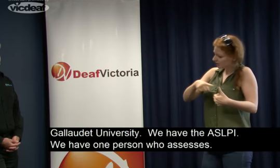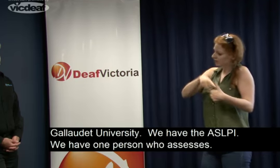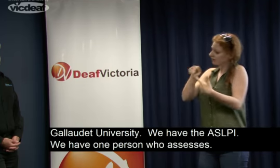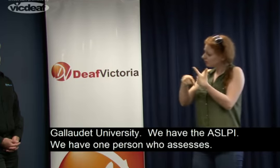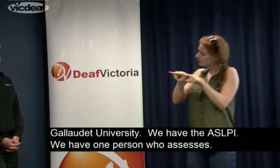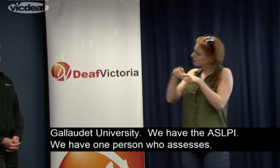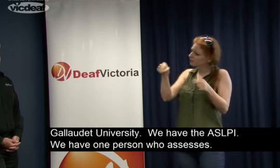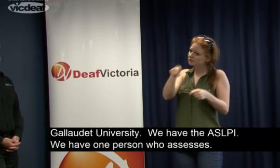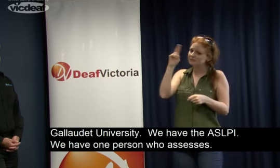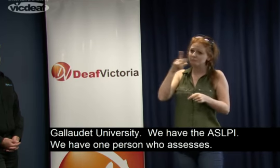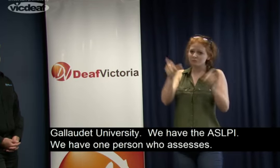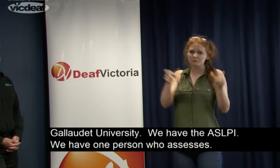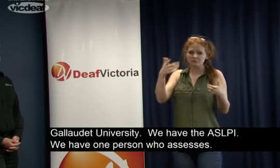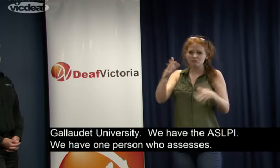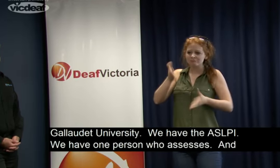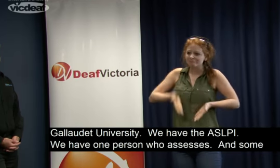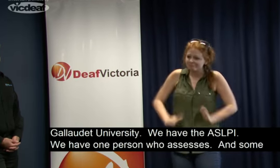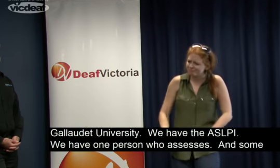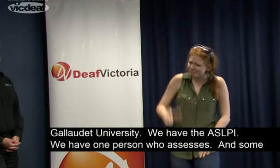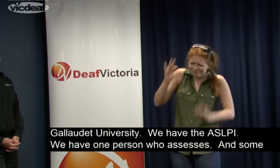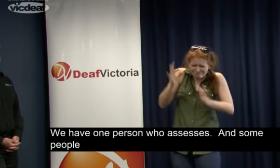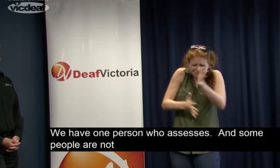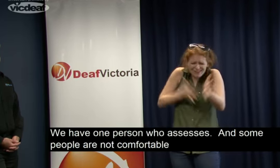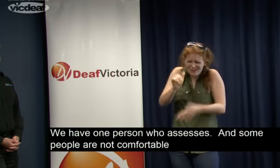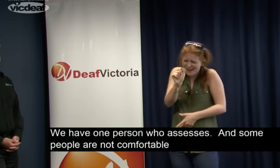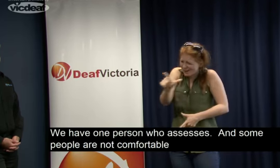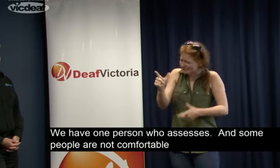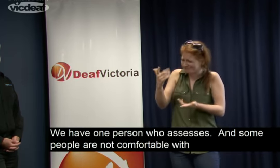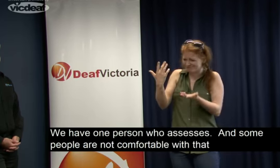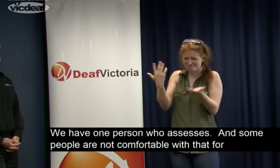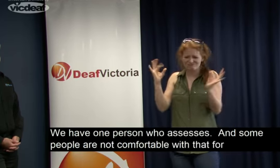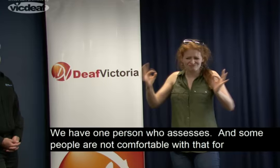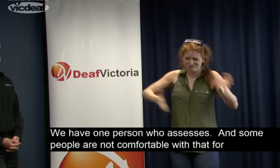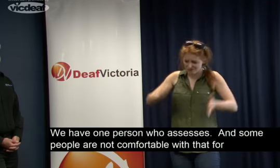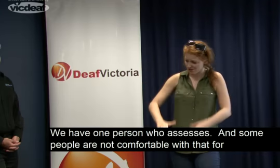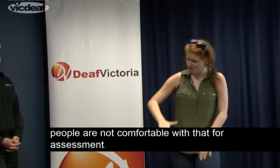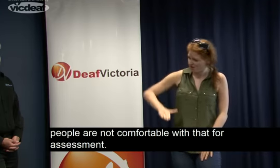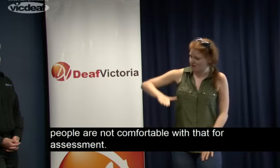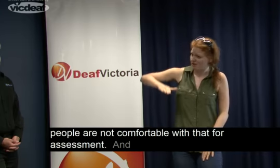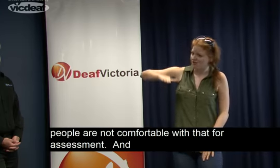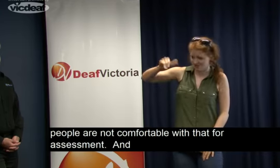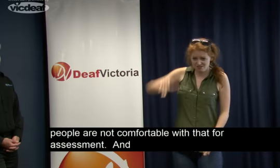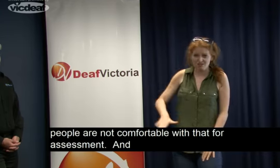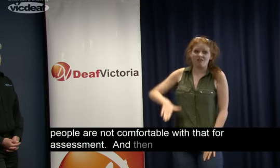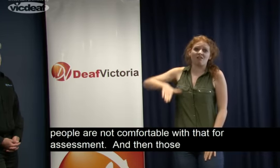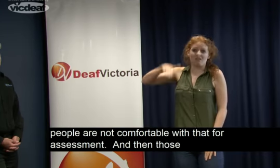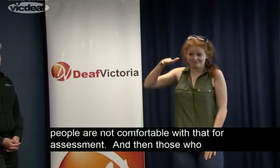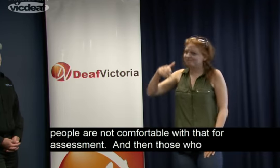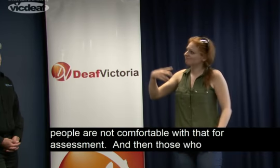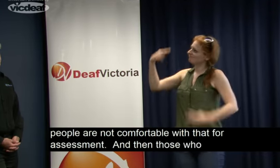some people are not comfortable with that through assessment. And then those who are native users of ASL, who have always